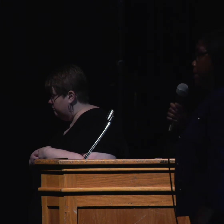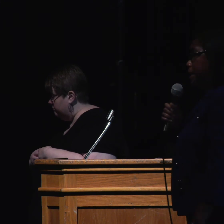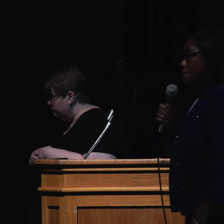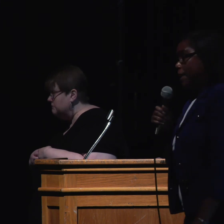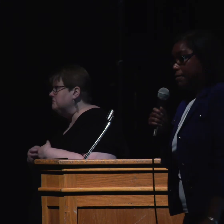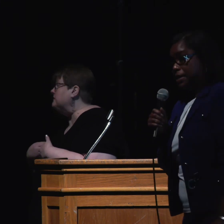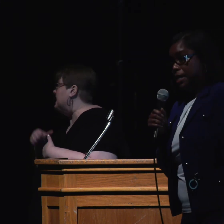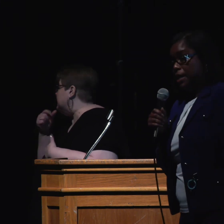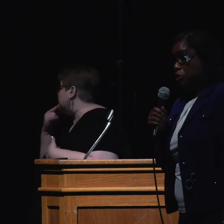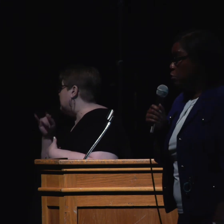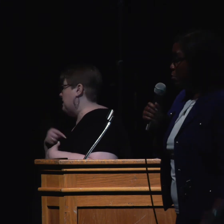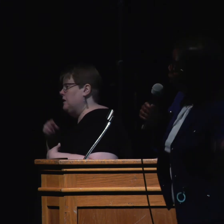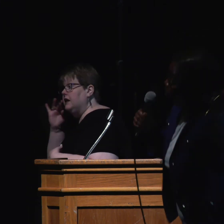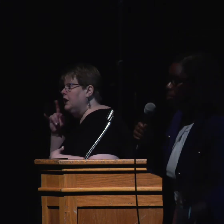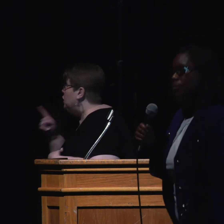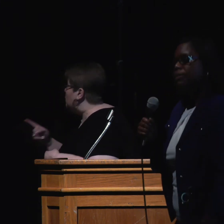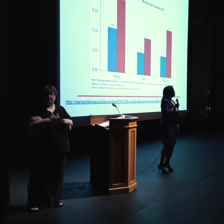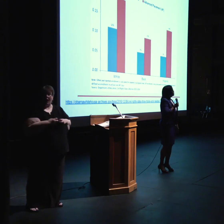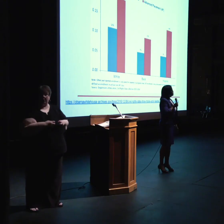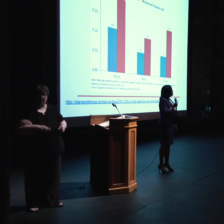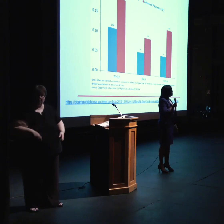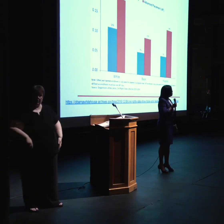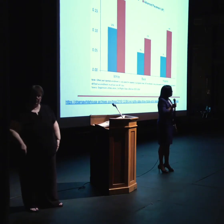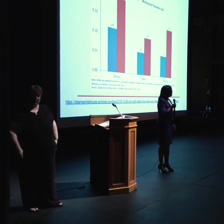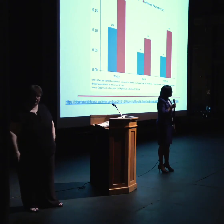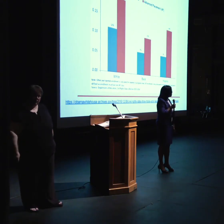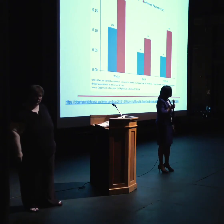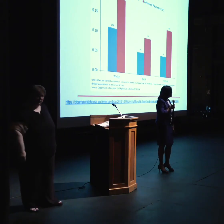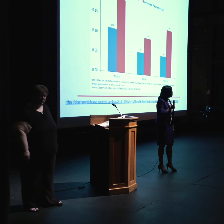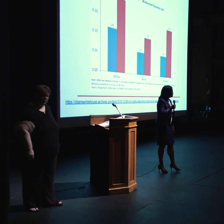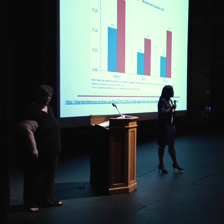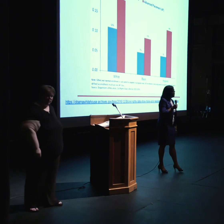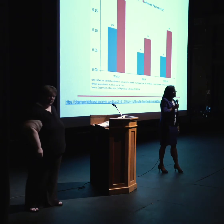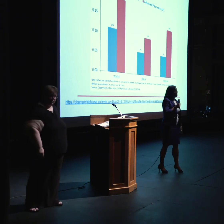And I didn't say it, but I was thinking, you the problem.